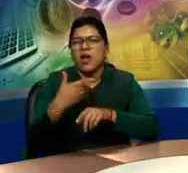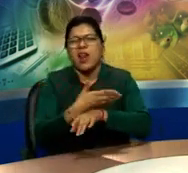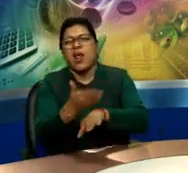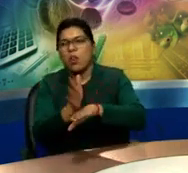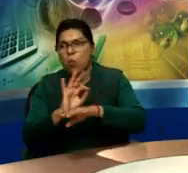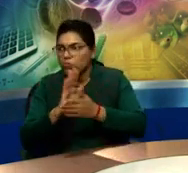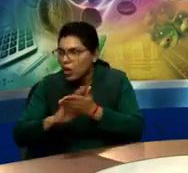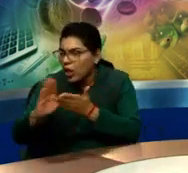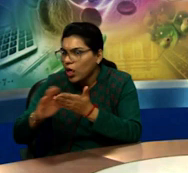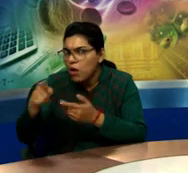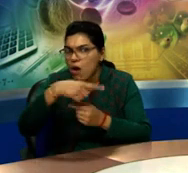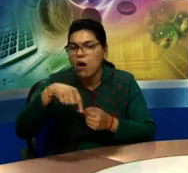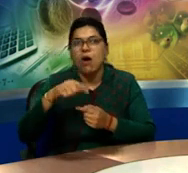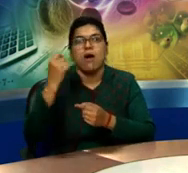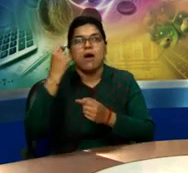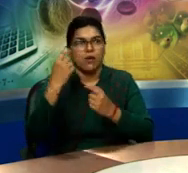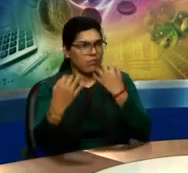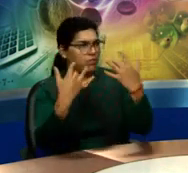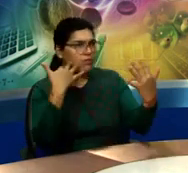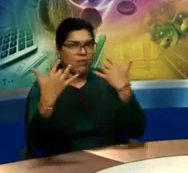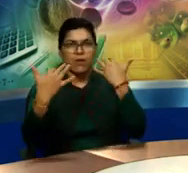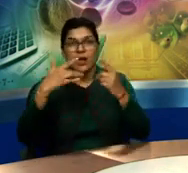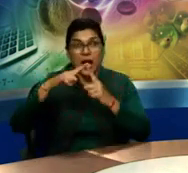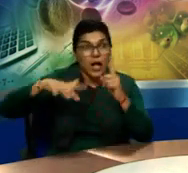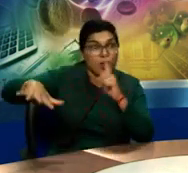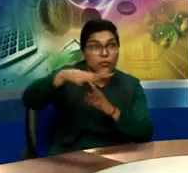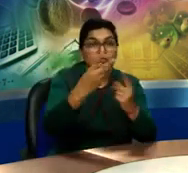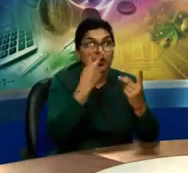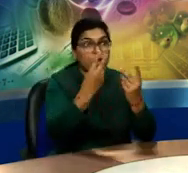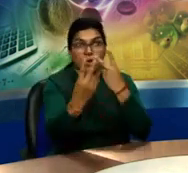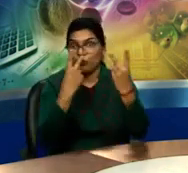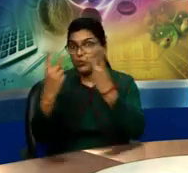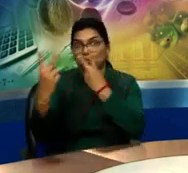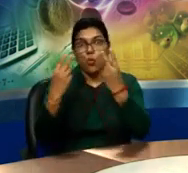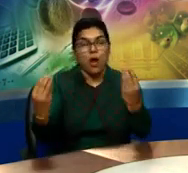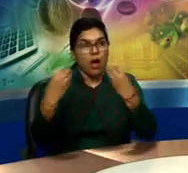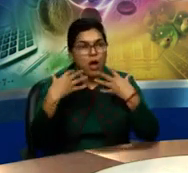and grow as disciplined citizens and build the nation.